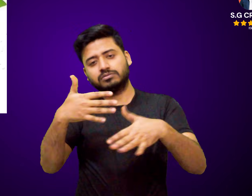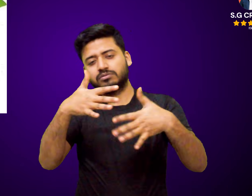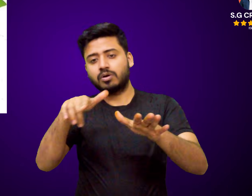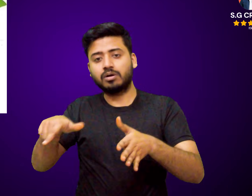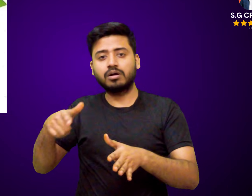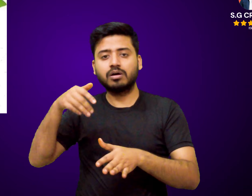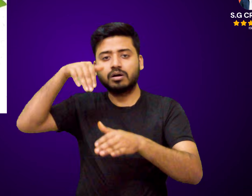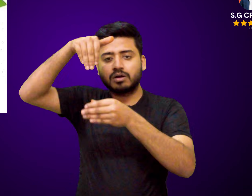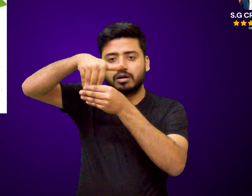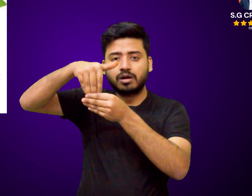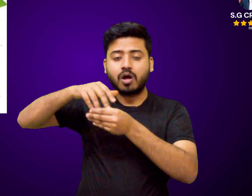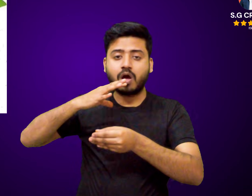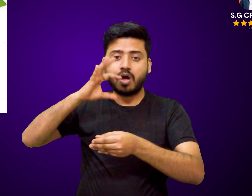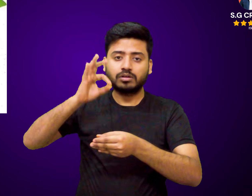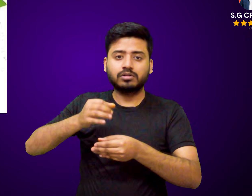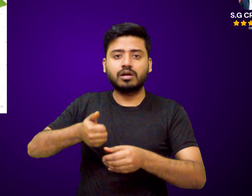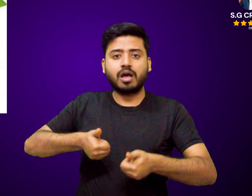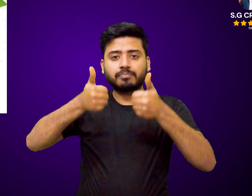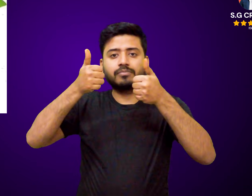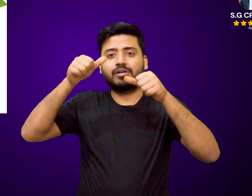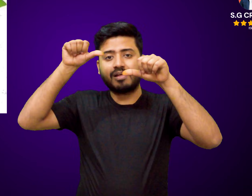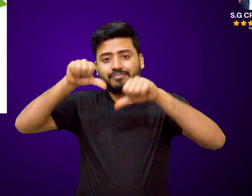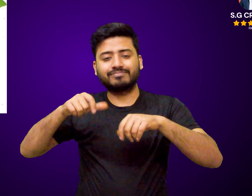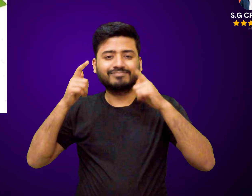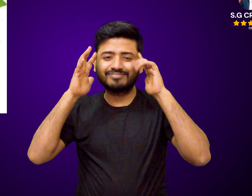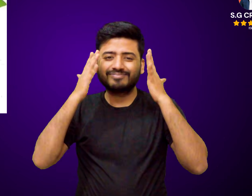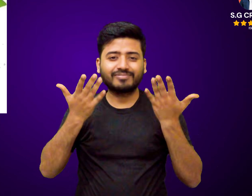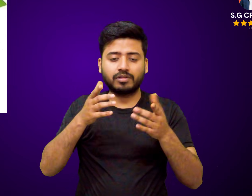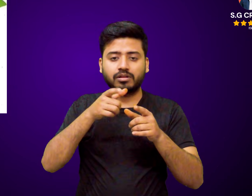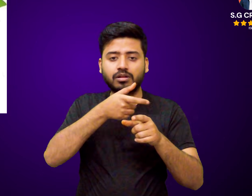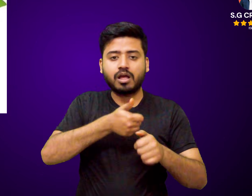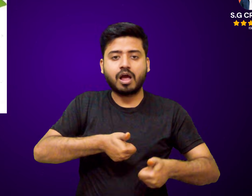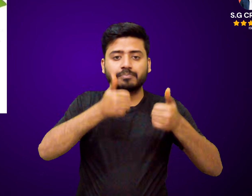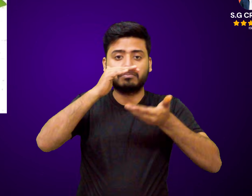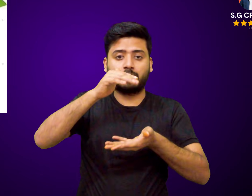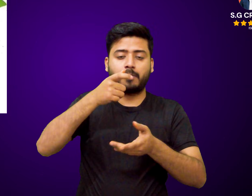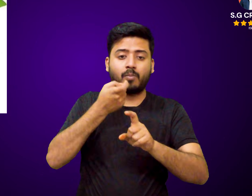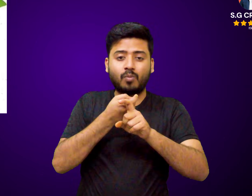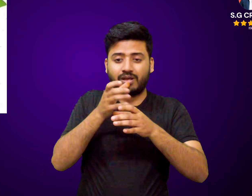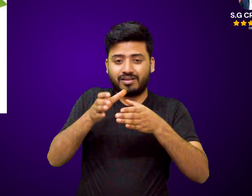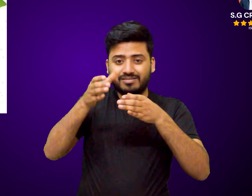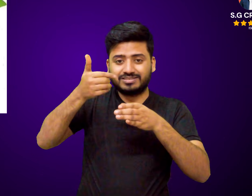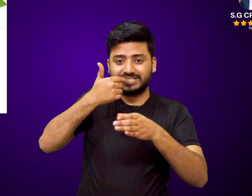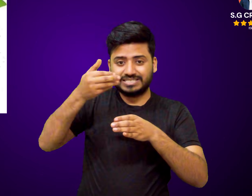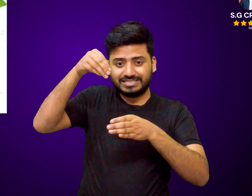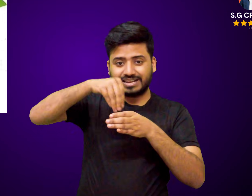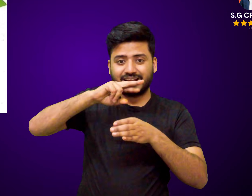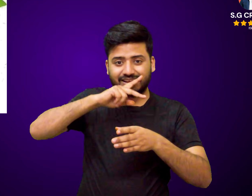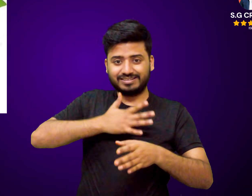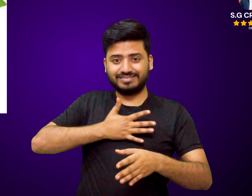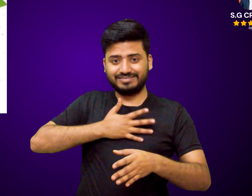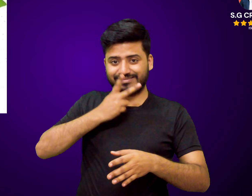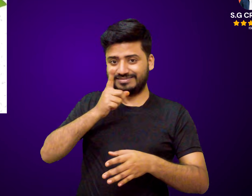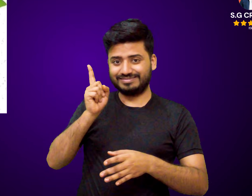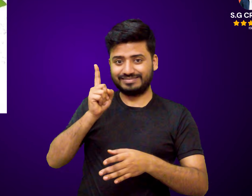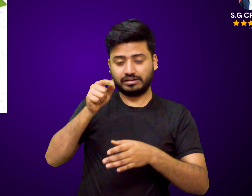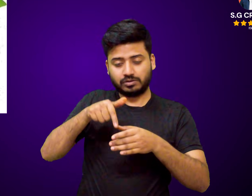often attributed to improper handling, storage, or breaks in the cold chain after the product left the factory and before